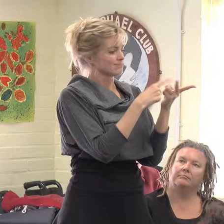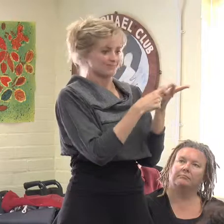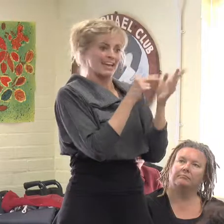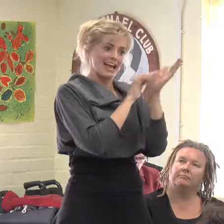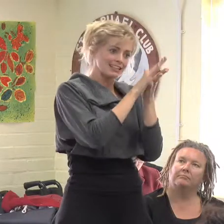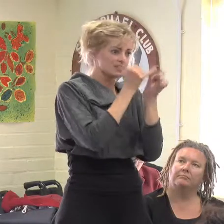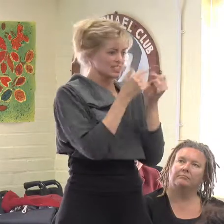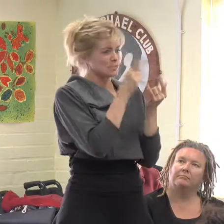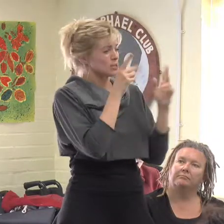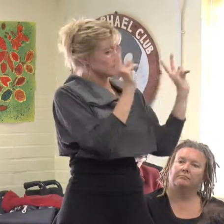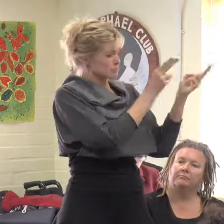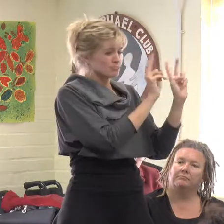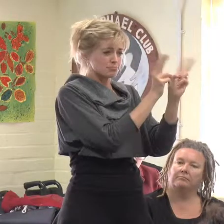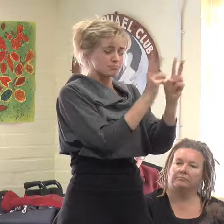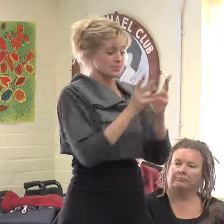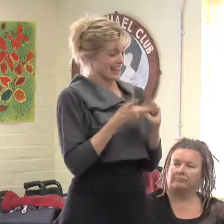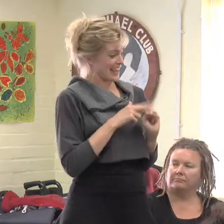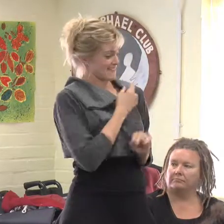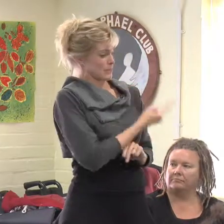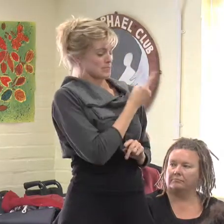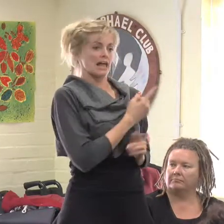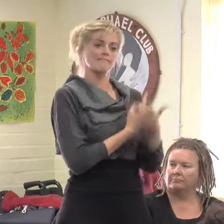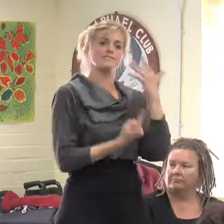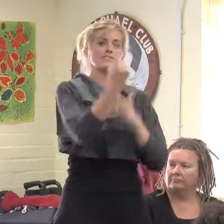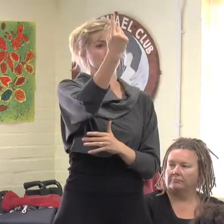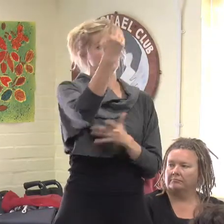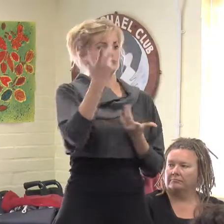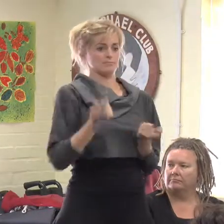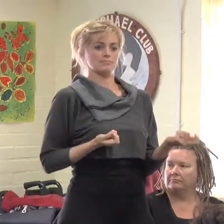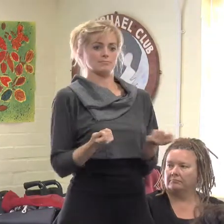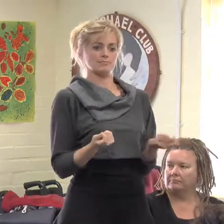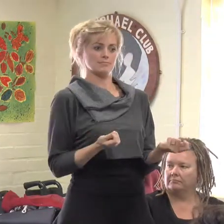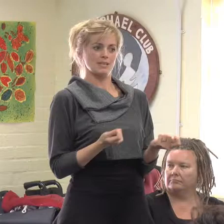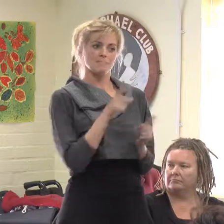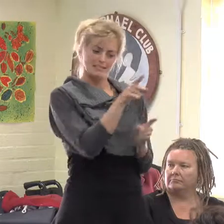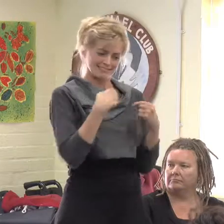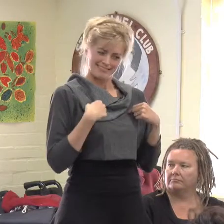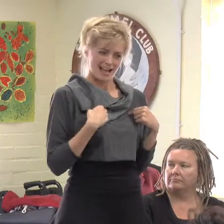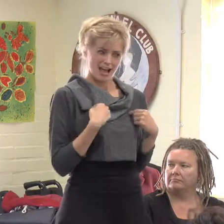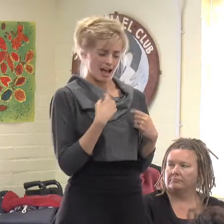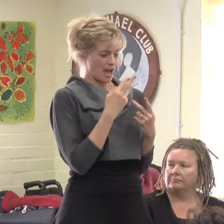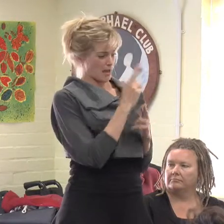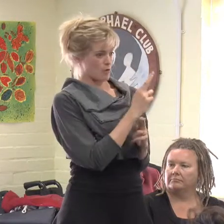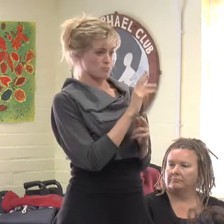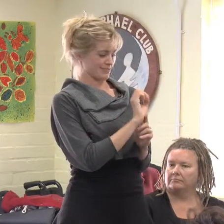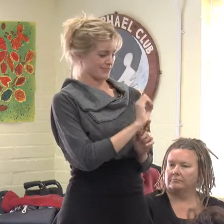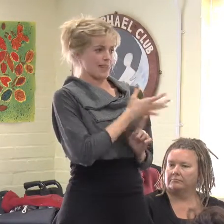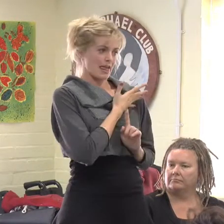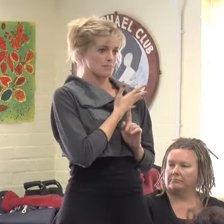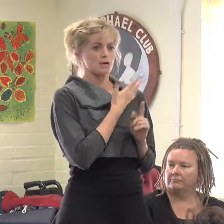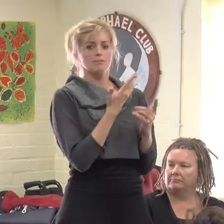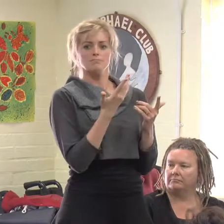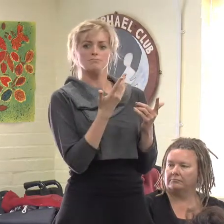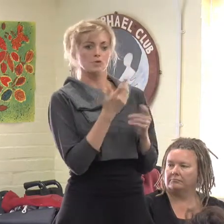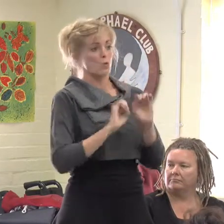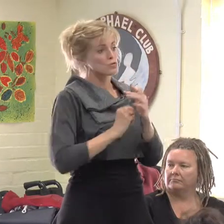some of you, if they get into government by themselves. What I'm hoping is going to be the outcome of this election is that a Labour minority